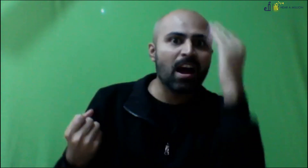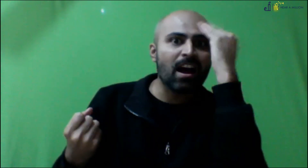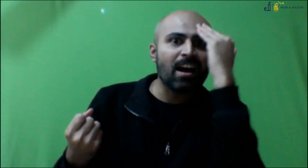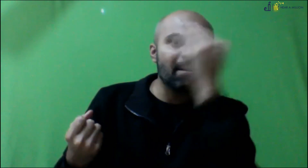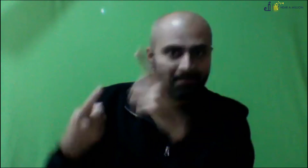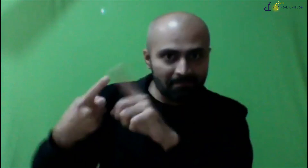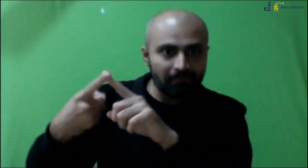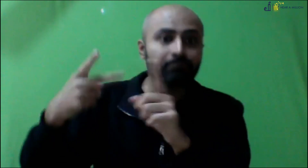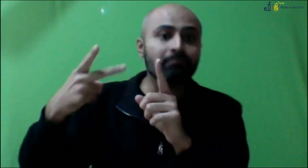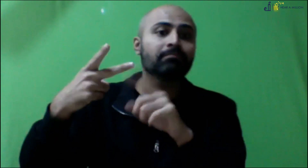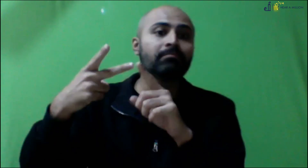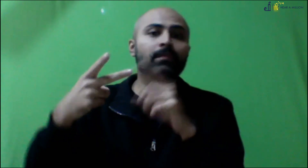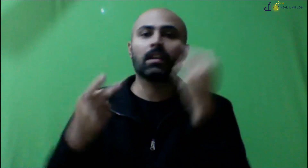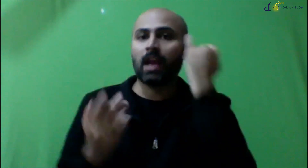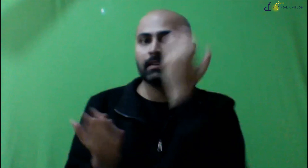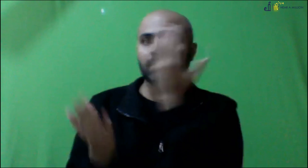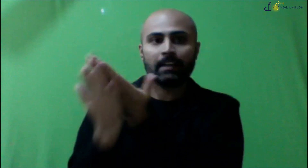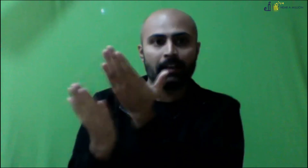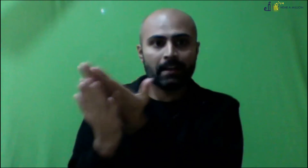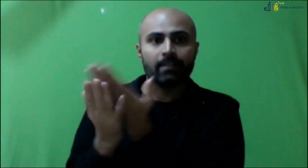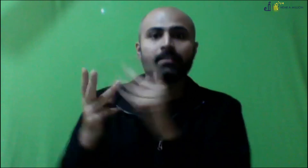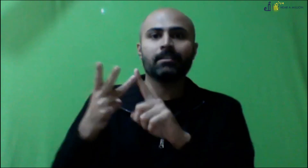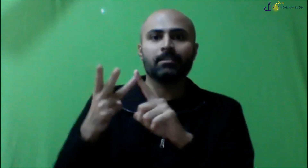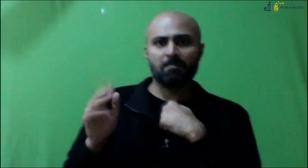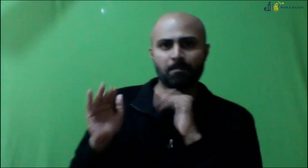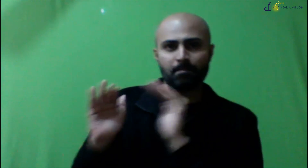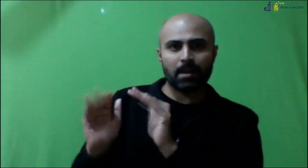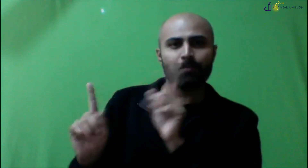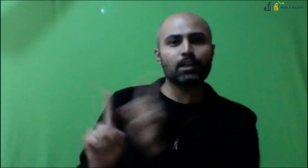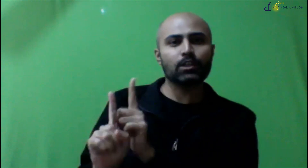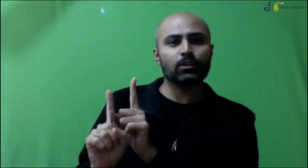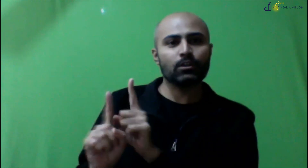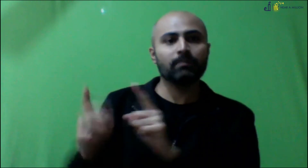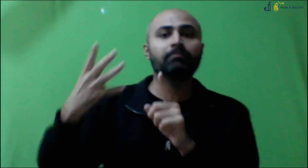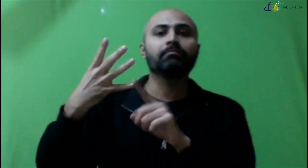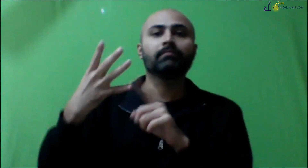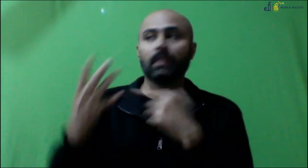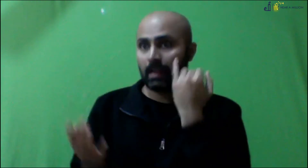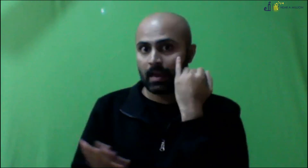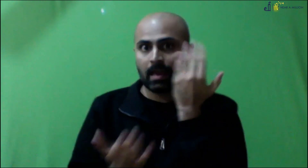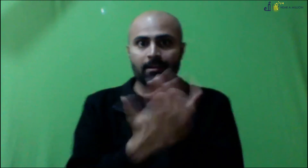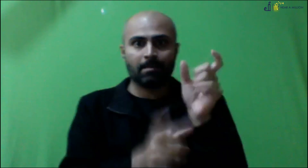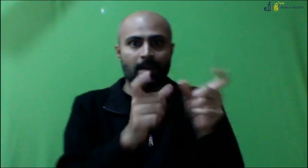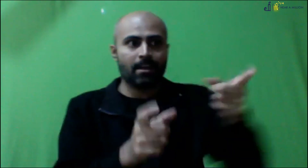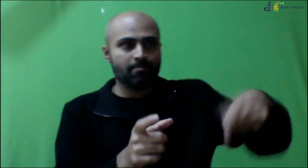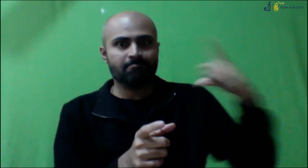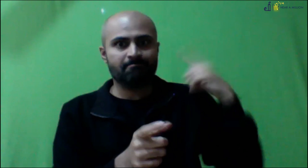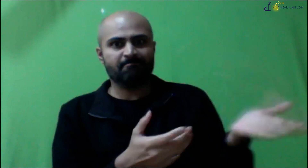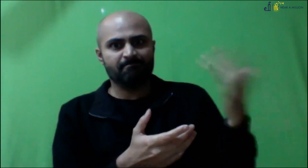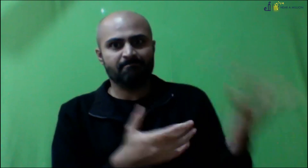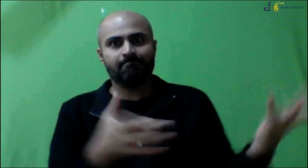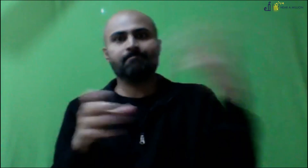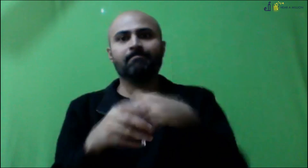Deaf Leadership Program? A, want to know the progress. B, give suggestions. C, be a